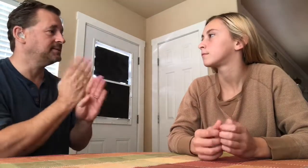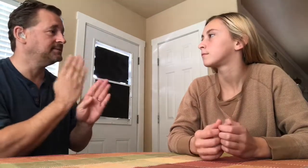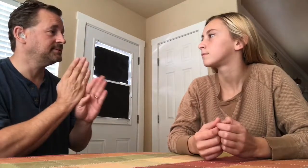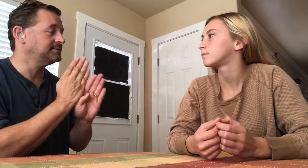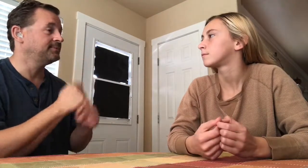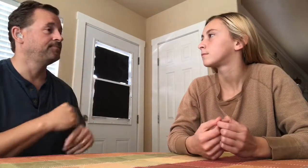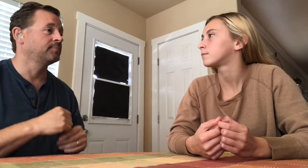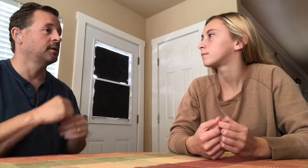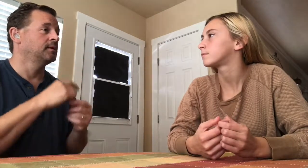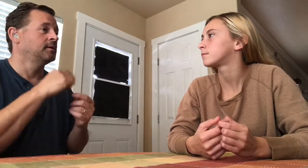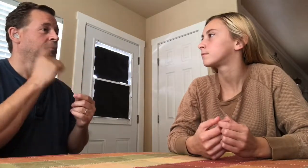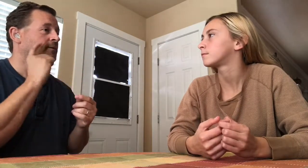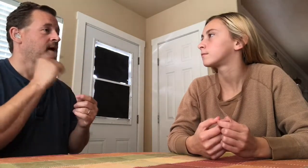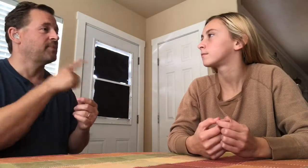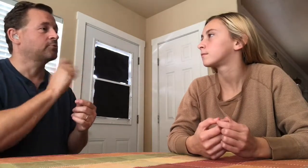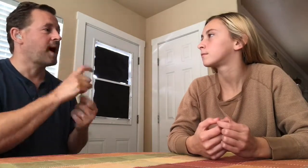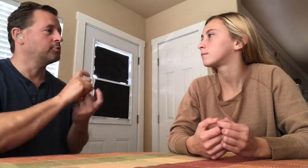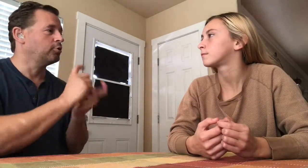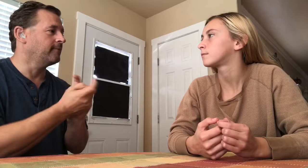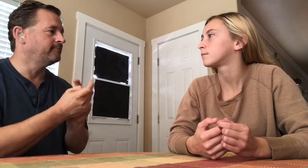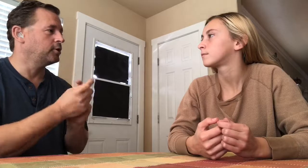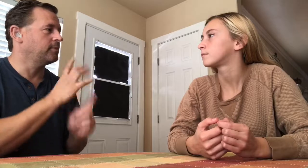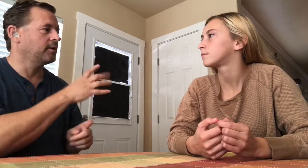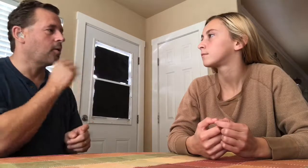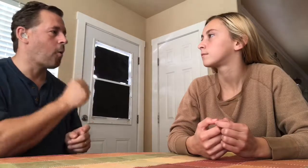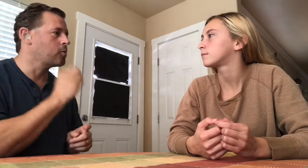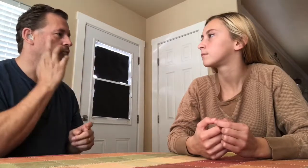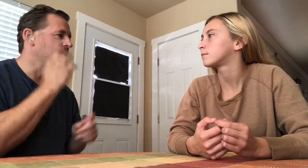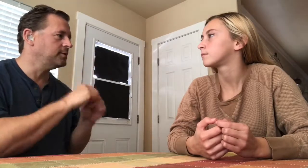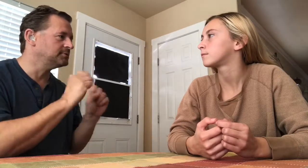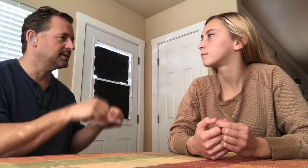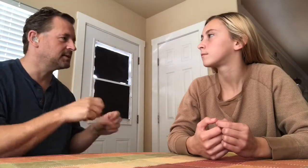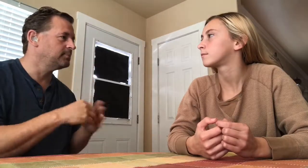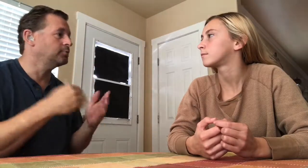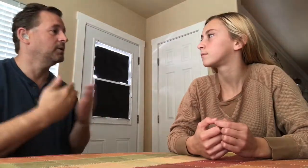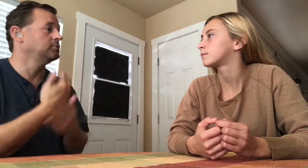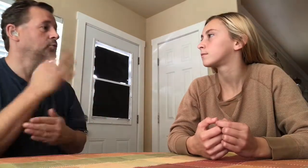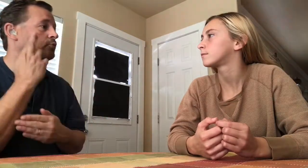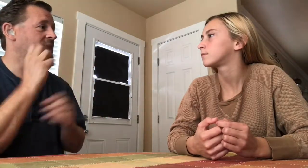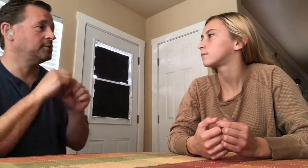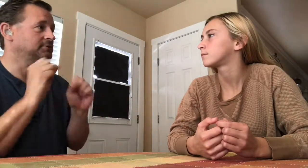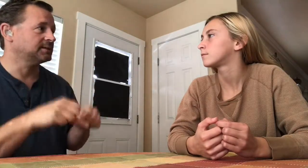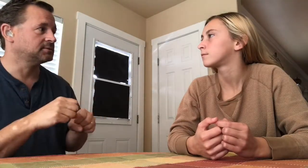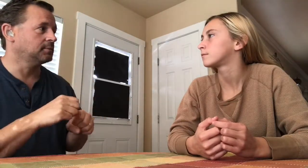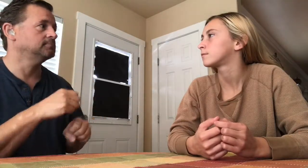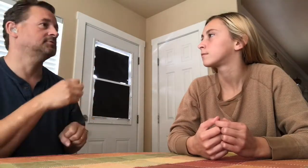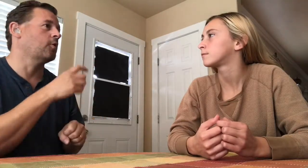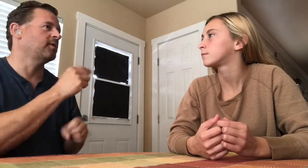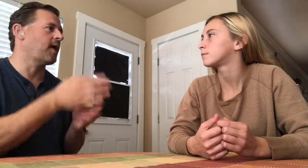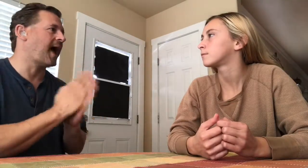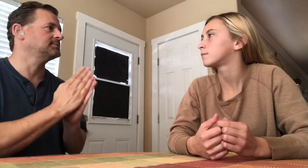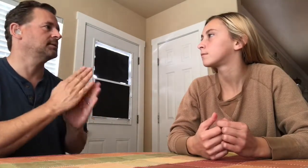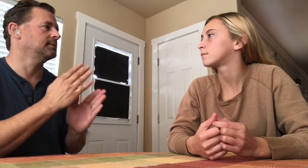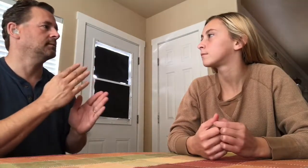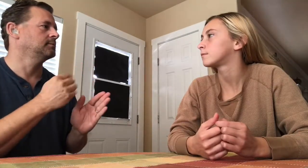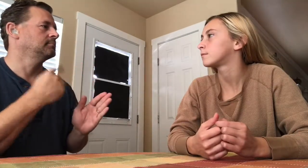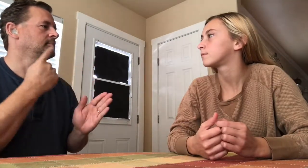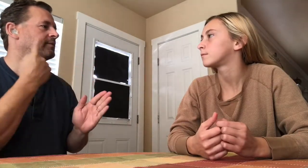buses, and they're trying to convert the old radio system into a new radio system, so they're asking